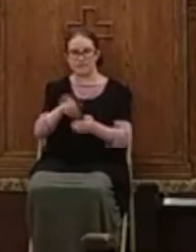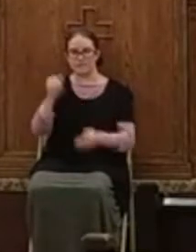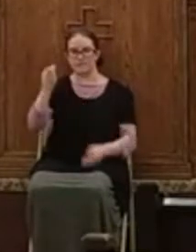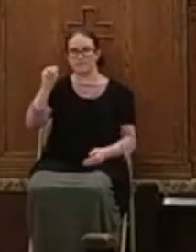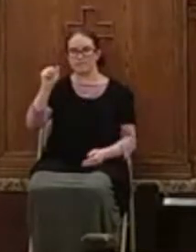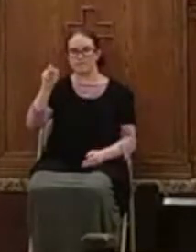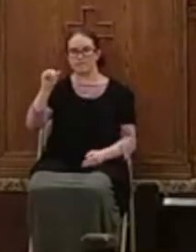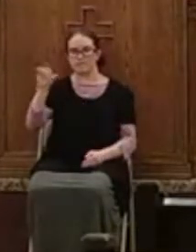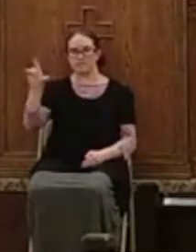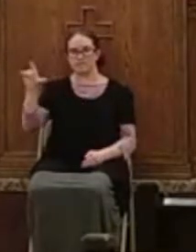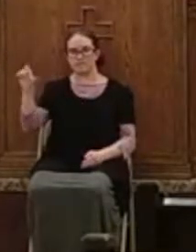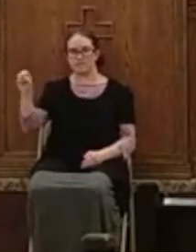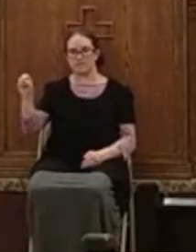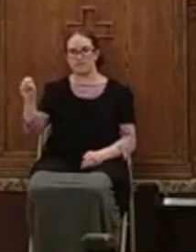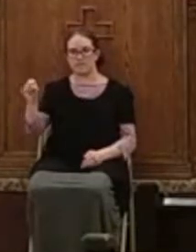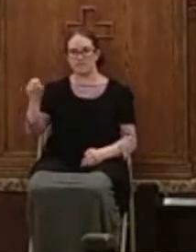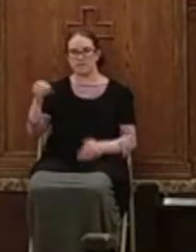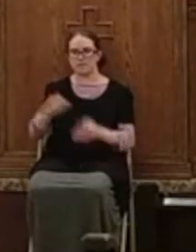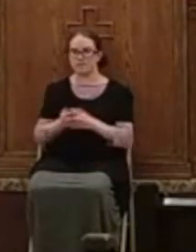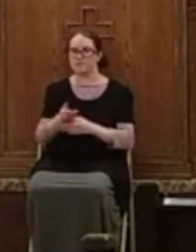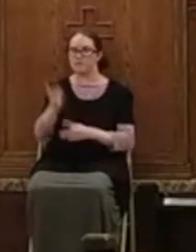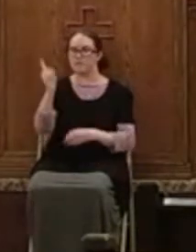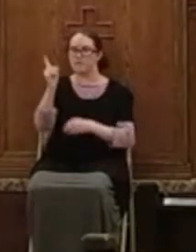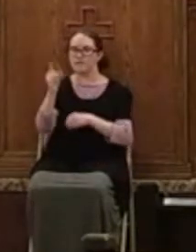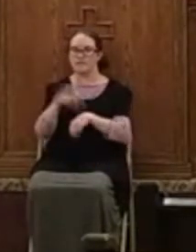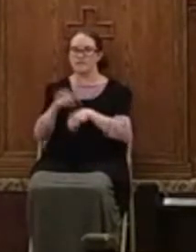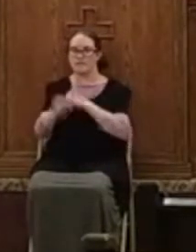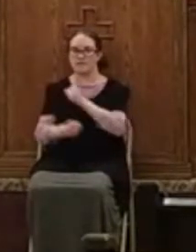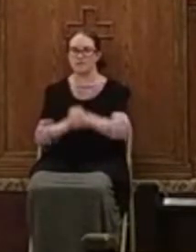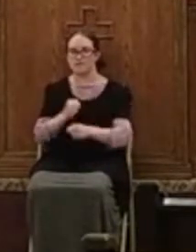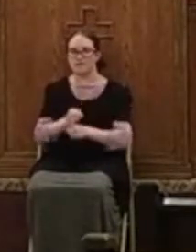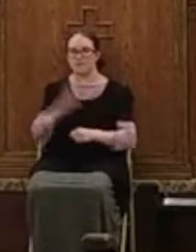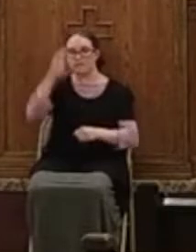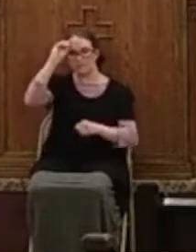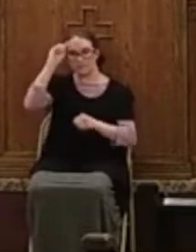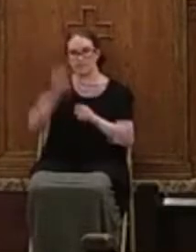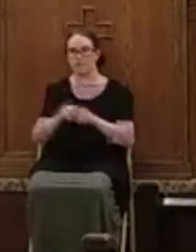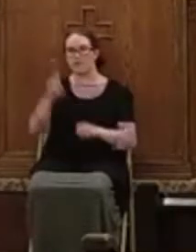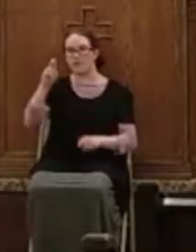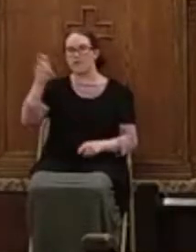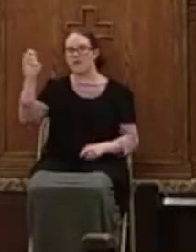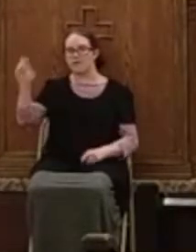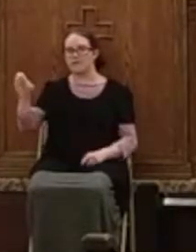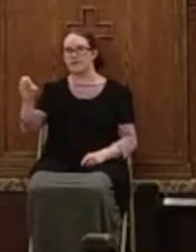Amarillo, come through about once a year or so, Brother R.E. Johnson.